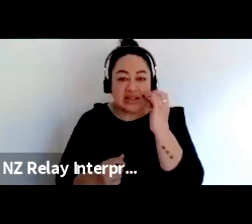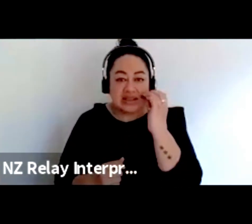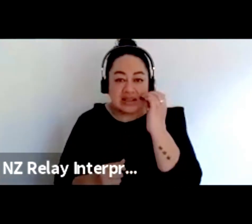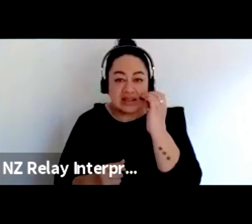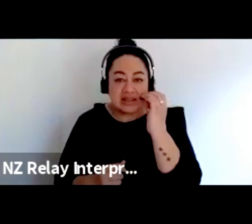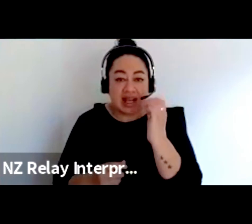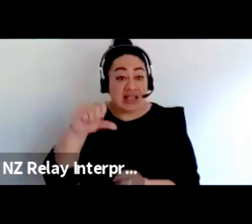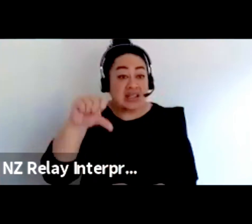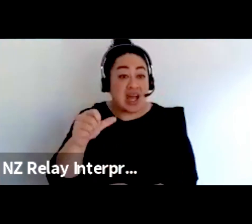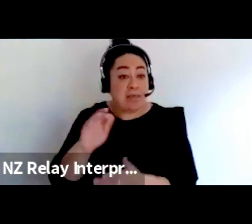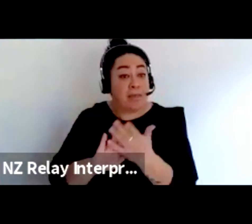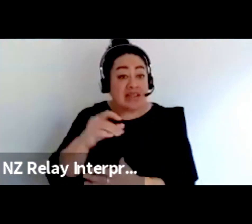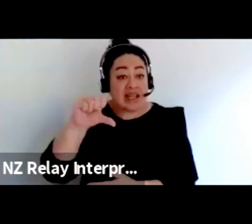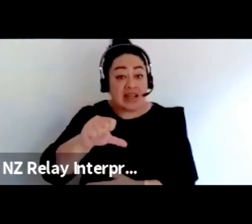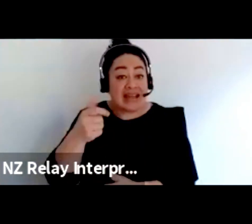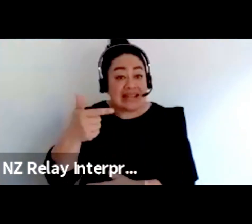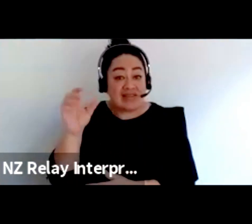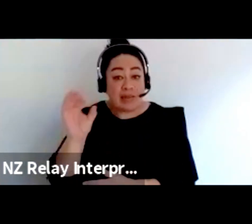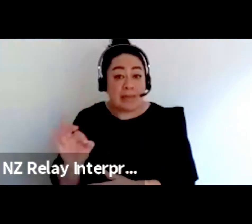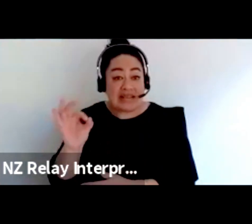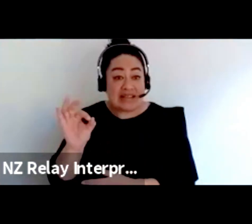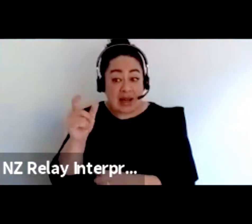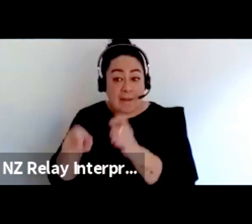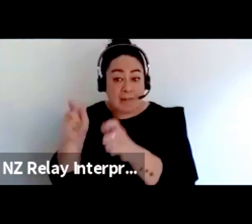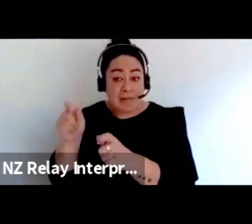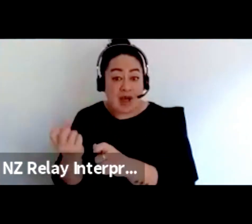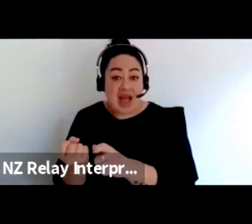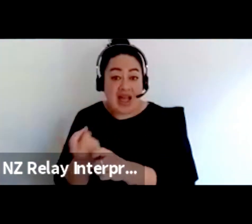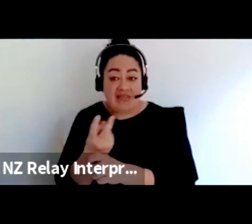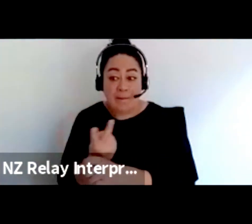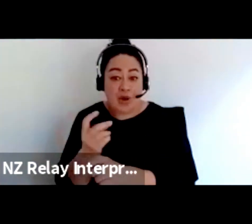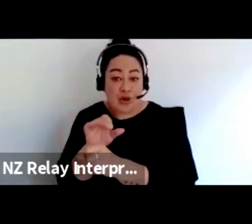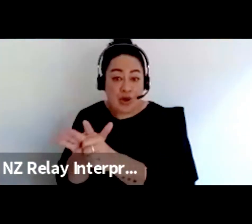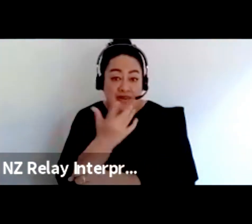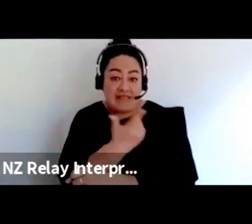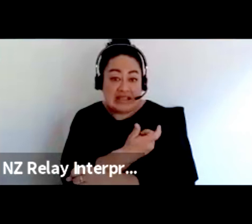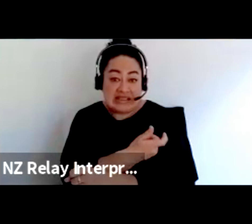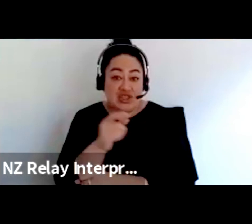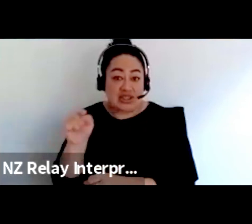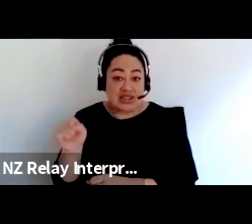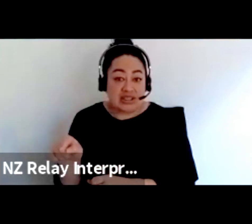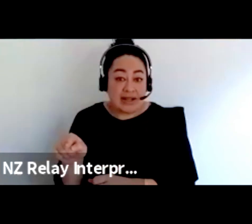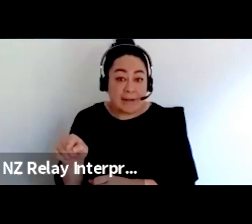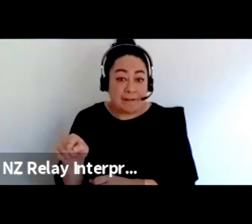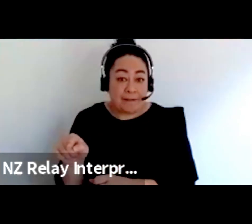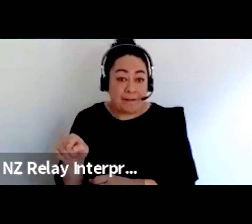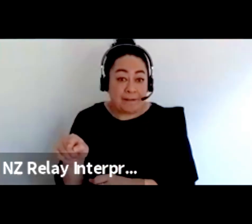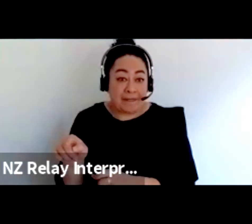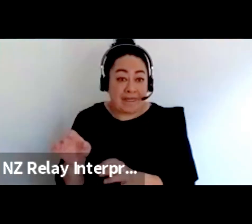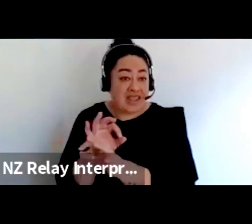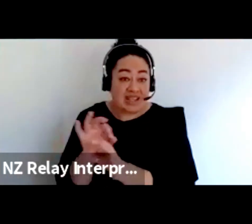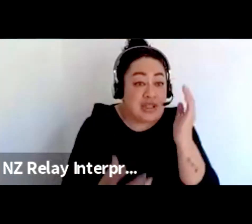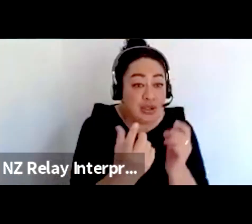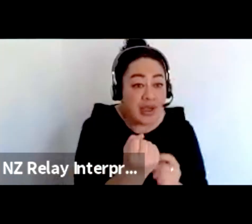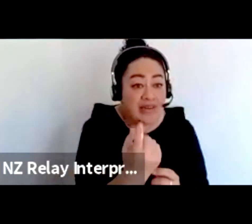either weren't vaccinated or only had 1 vaccine. So it shows that the 2 vaccines is giving really good protection in this